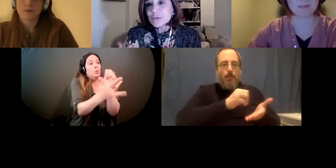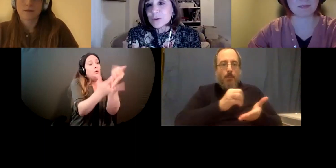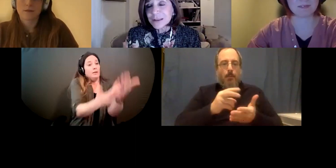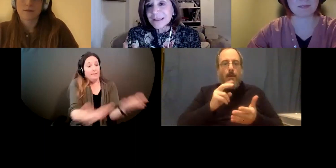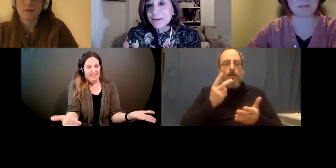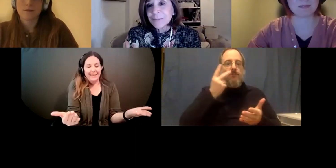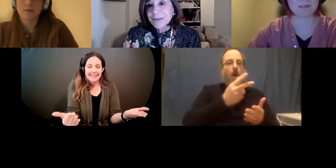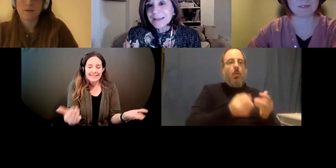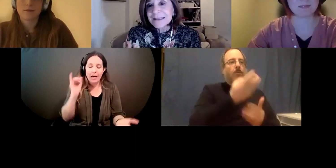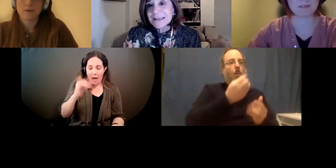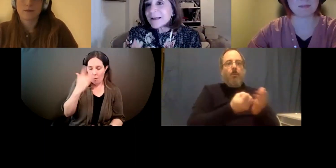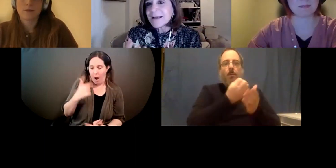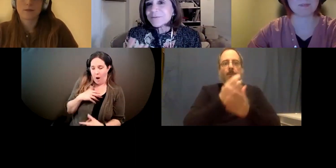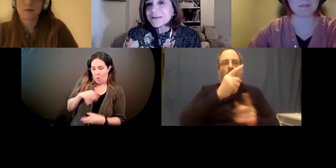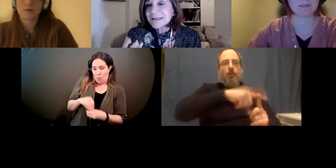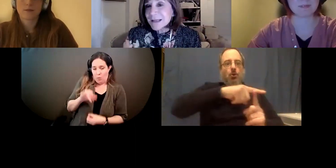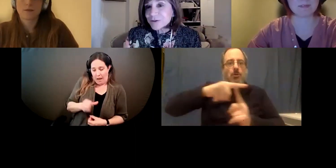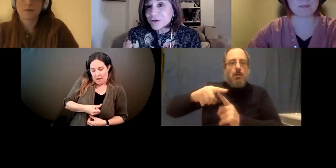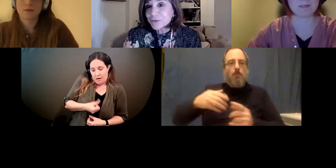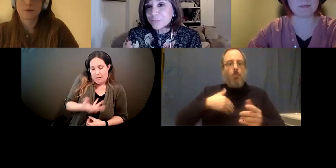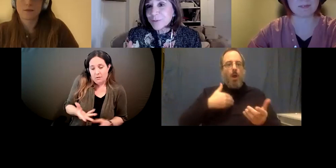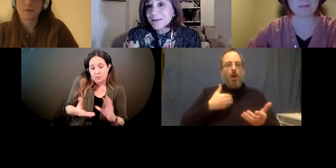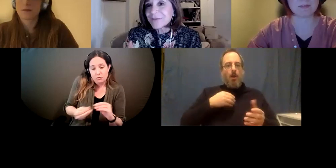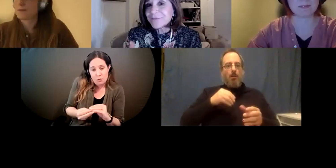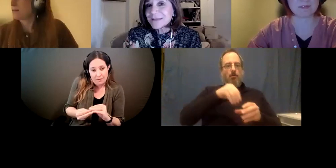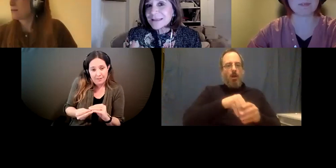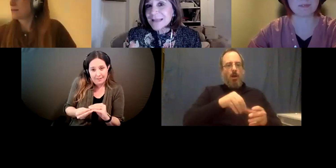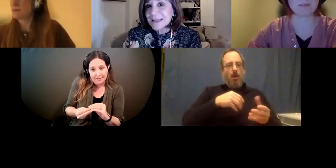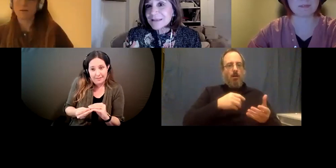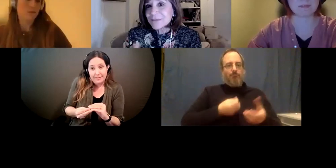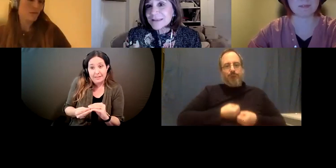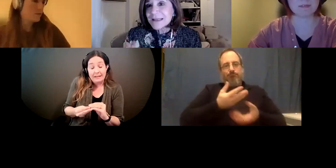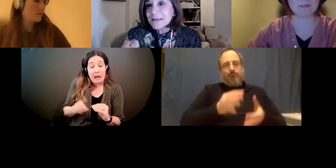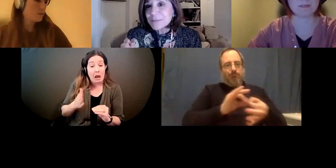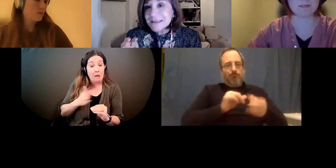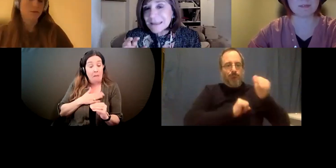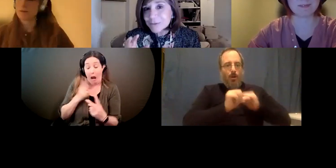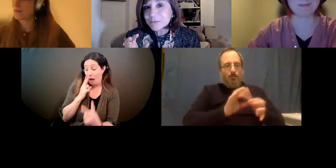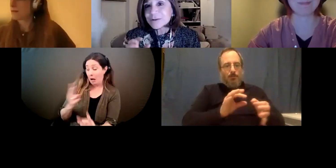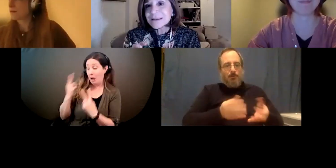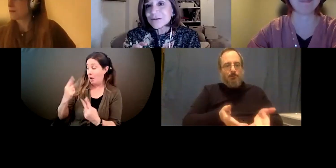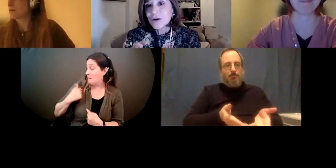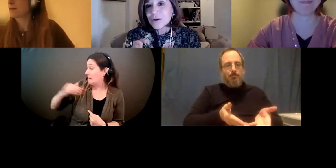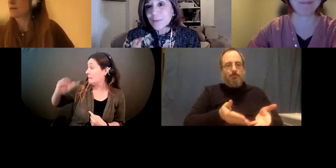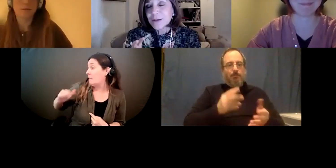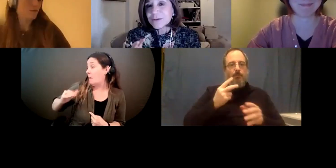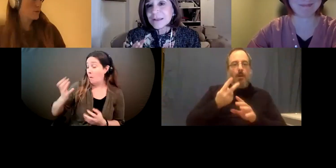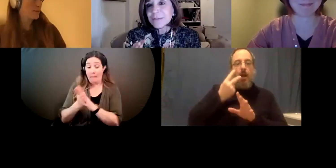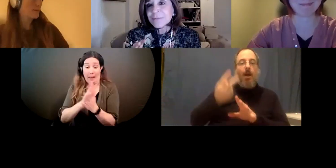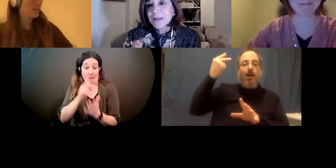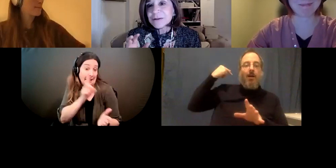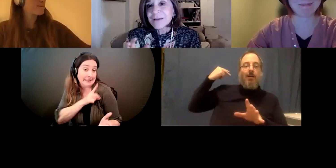this story. It's not out of nostalgia for my life as a detective. It's particularly to talk